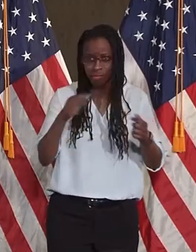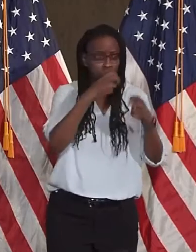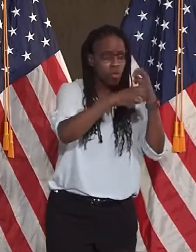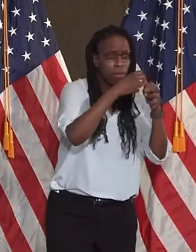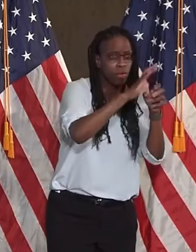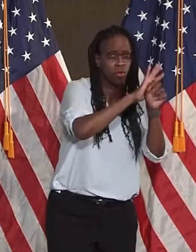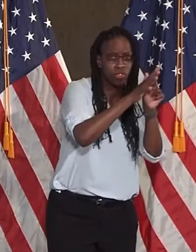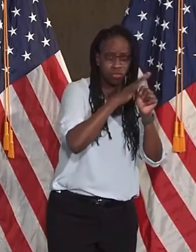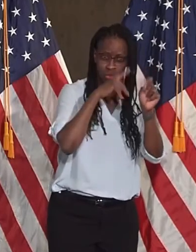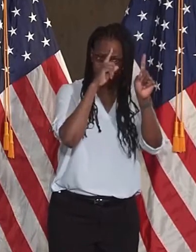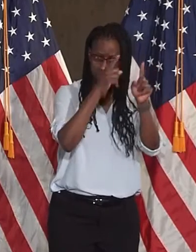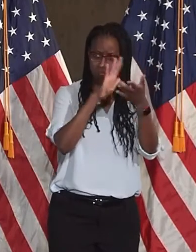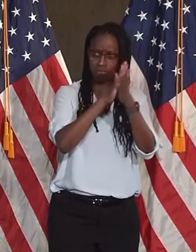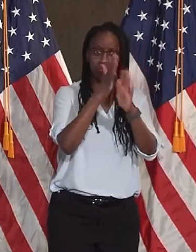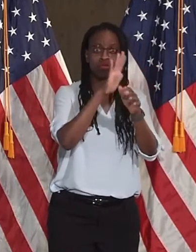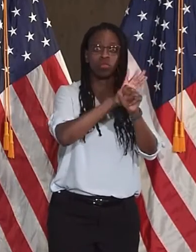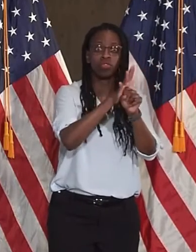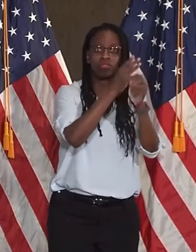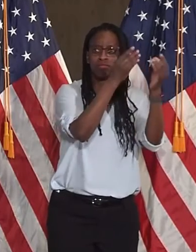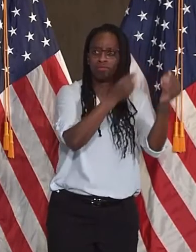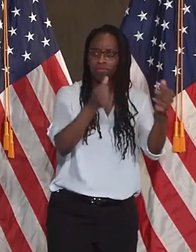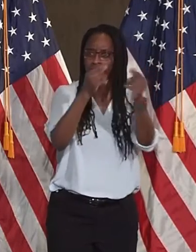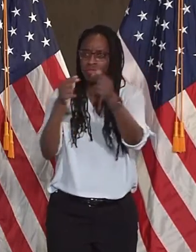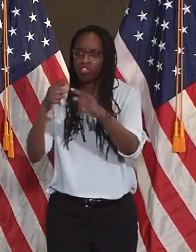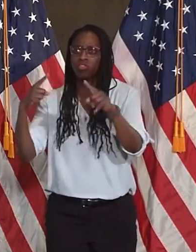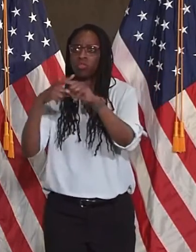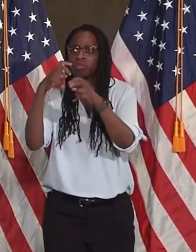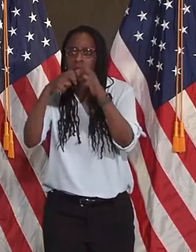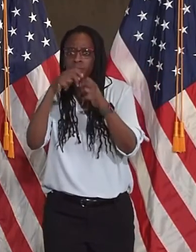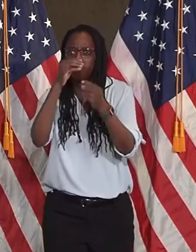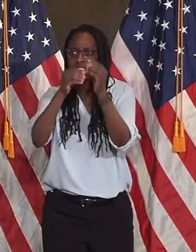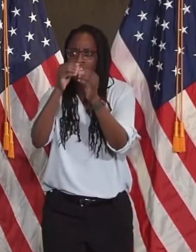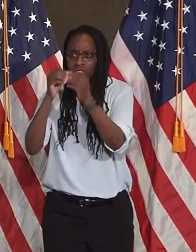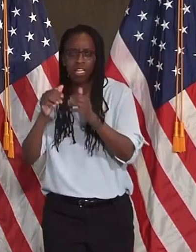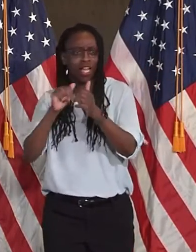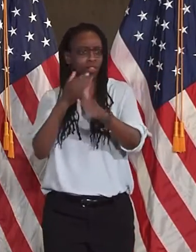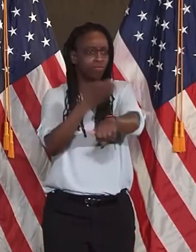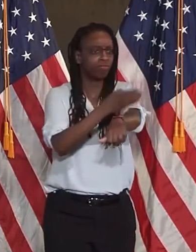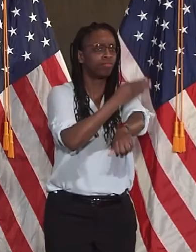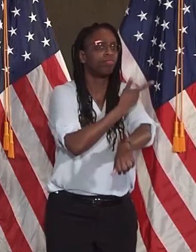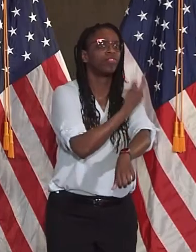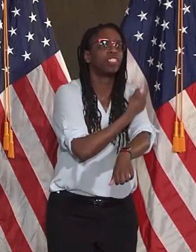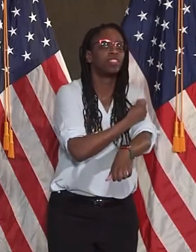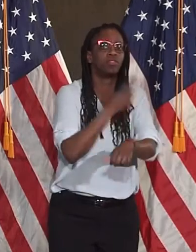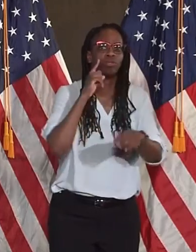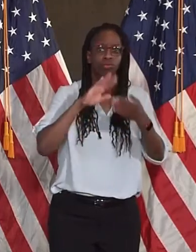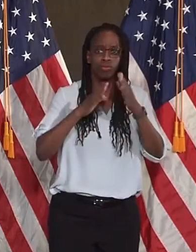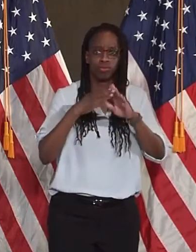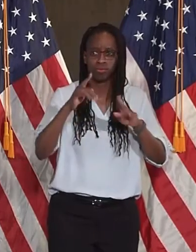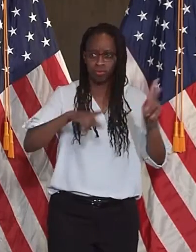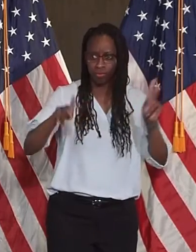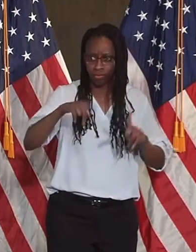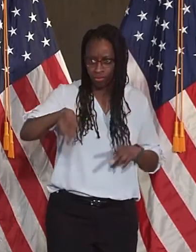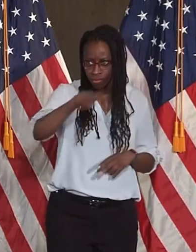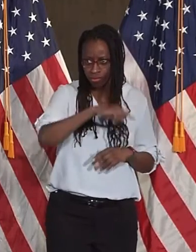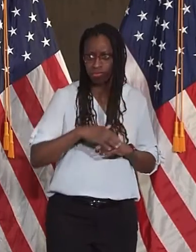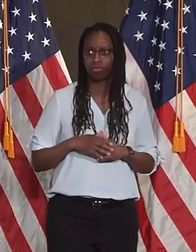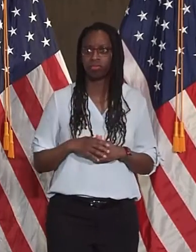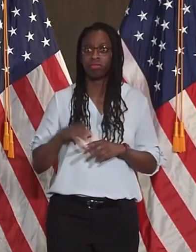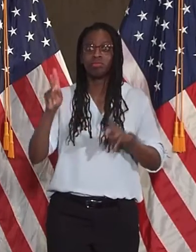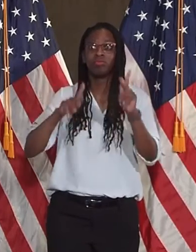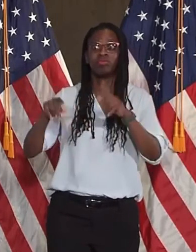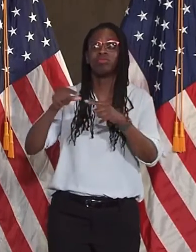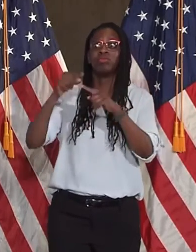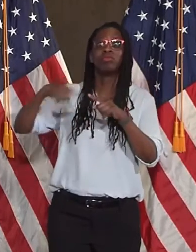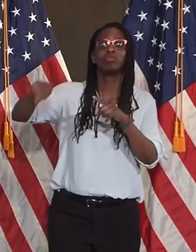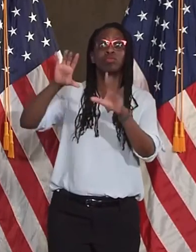better job of making vaccines accessible, especially in communities hardest hit. As mayor, I